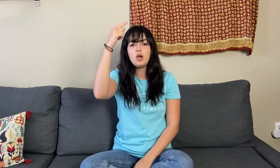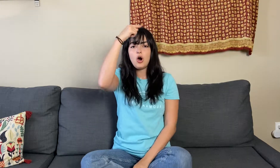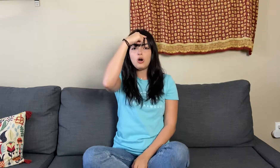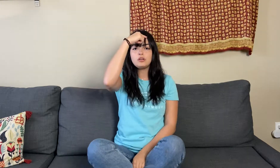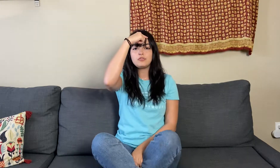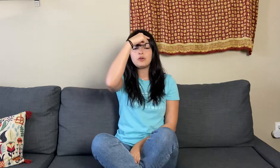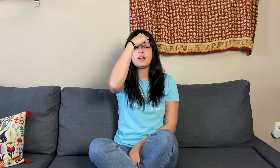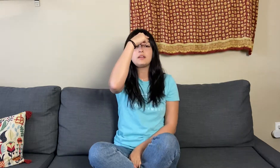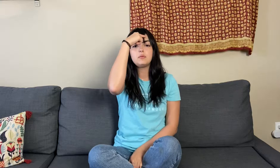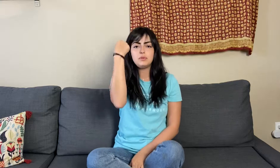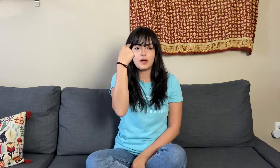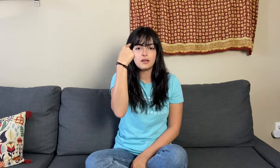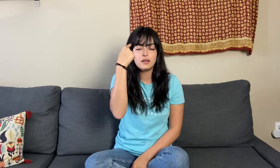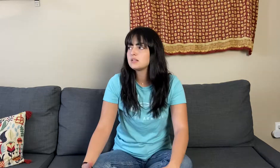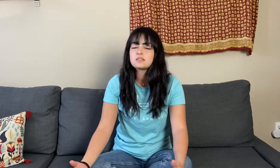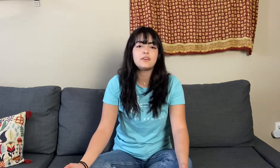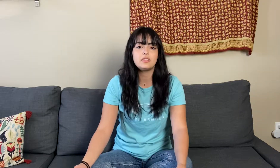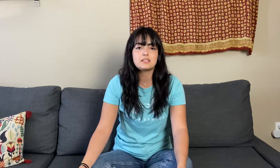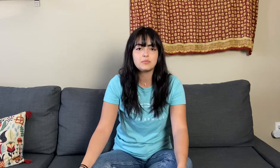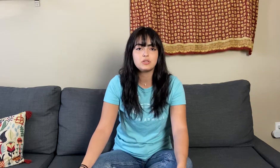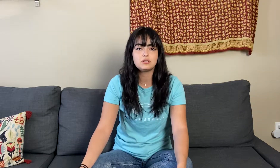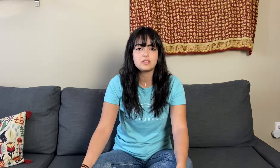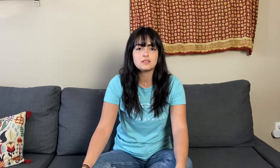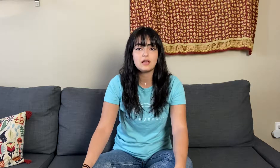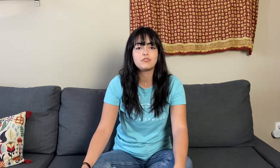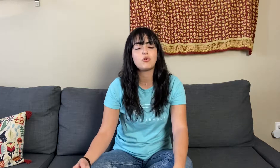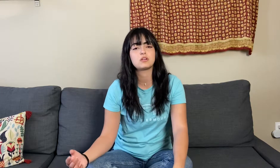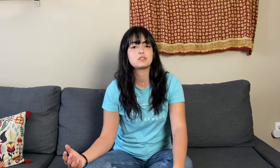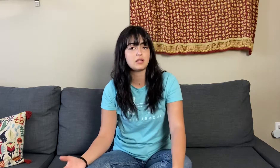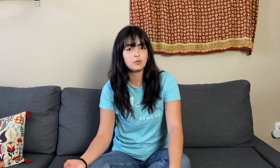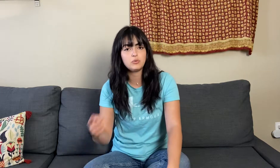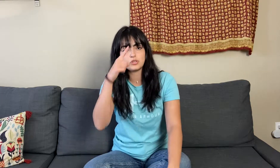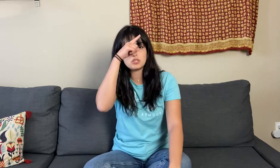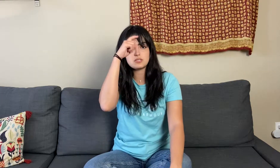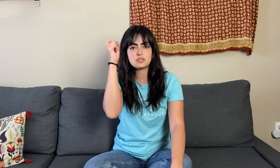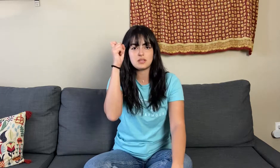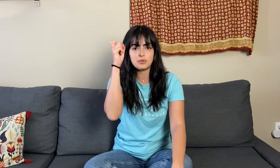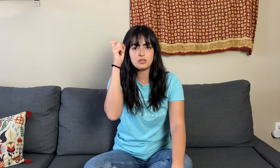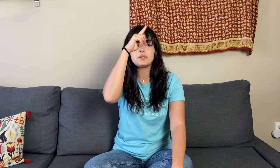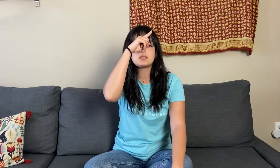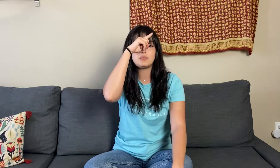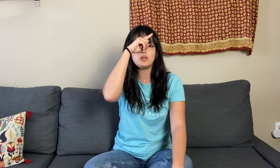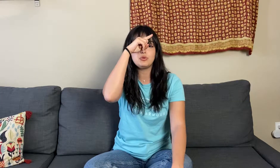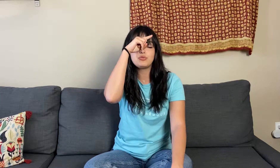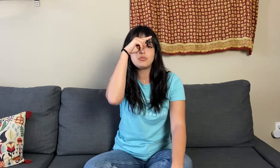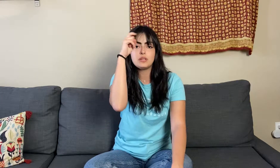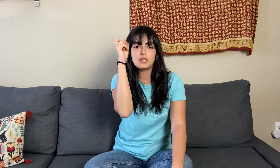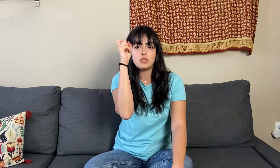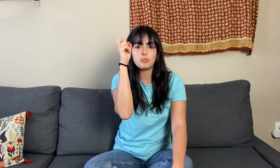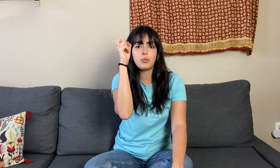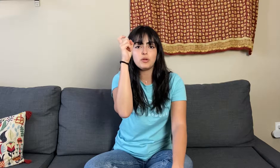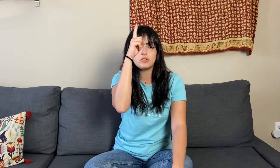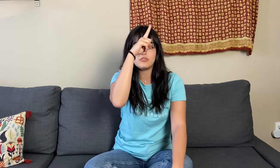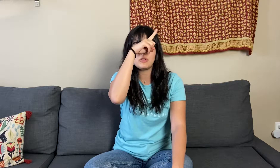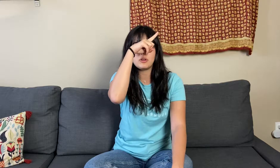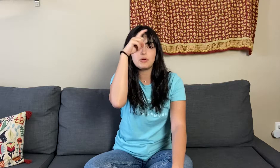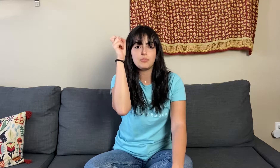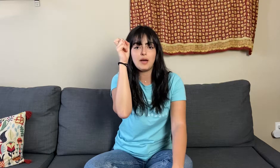on your forehead, black. This is very similar to the sign for summer, which is summer, but summer you flick your pointer finger back,